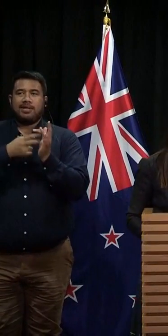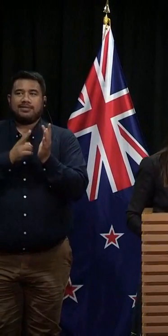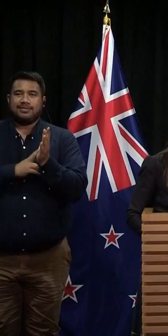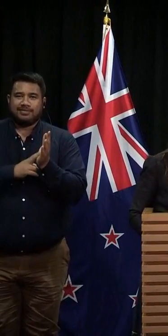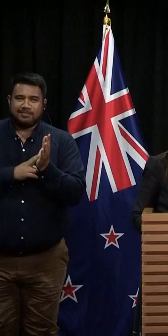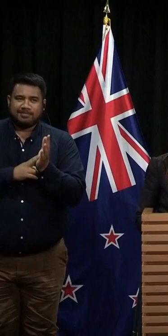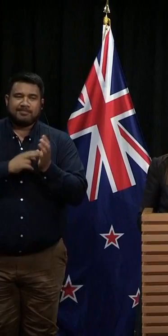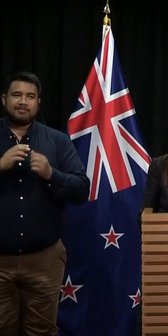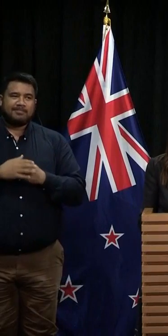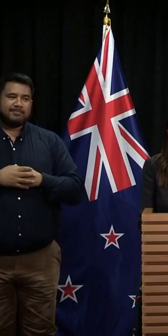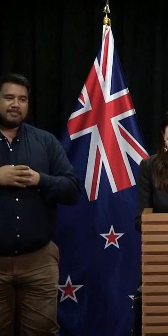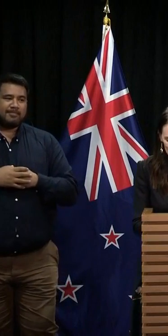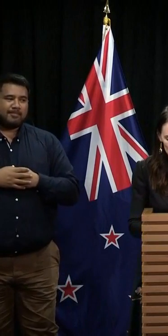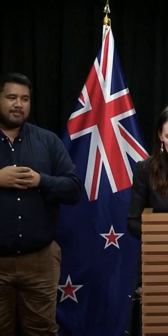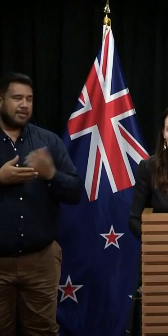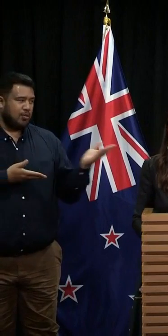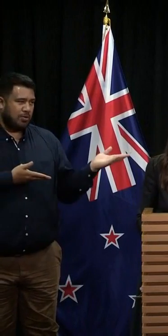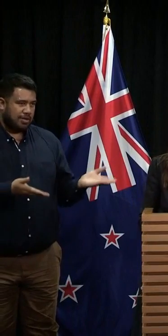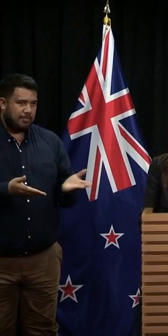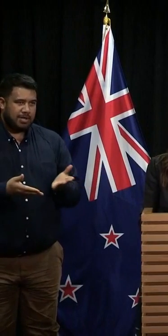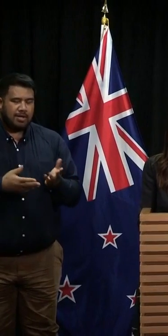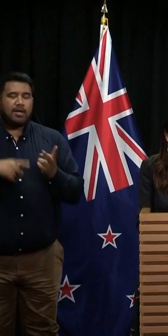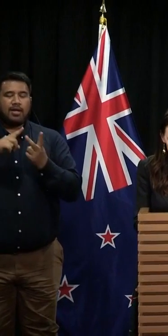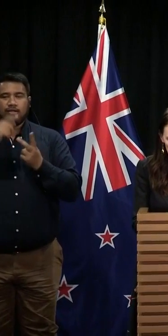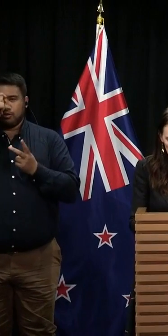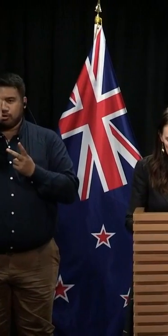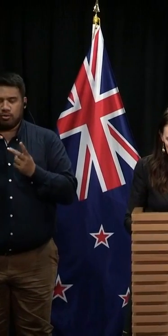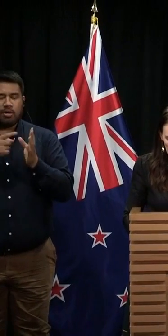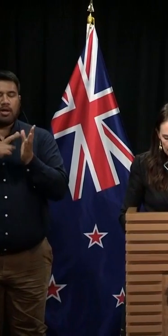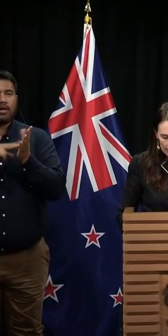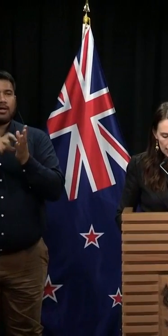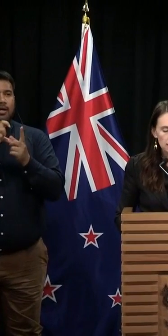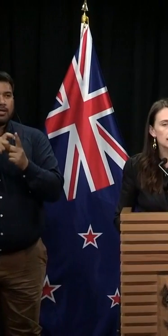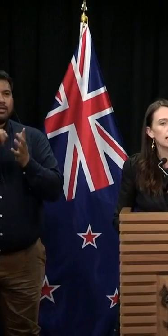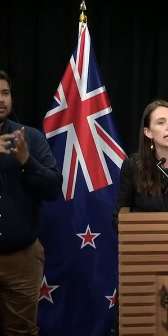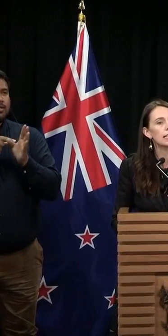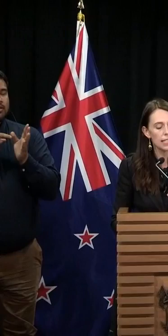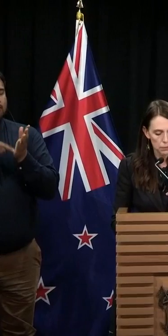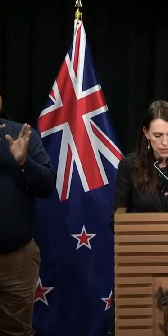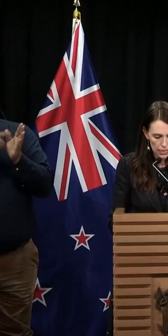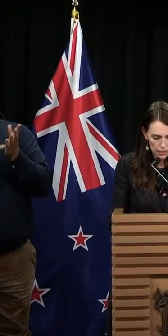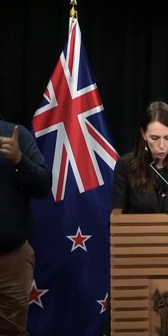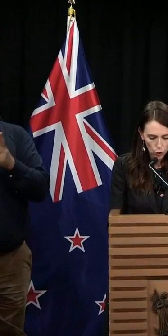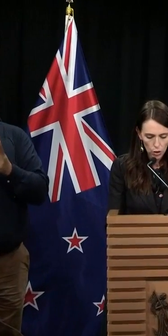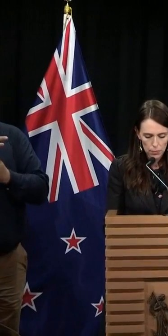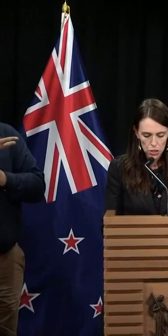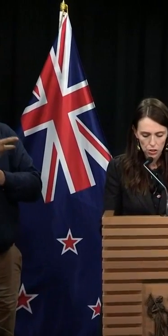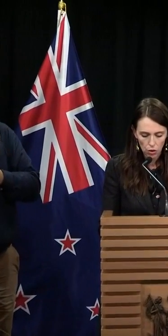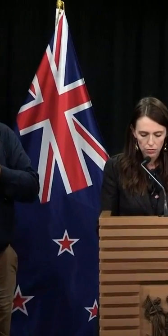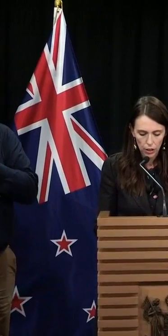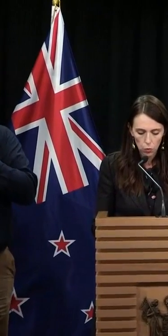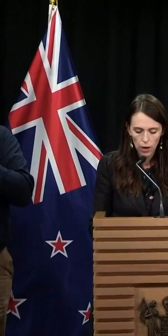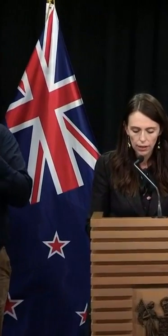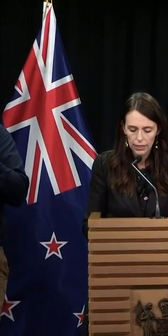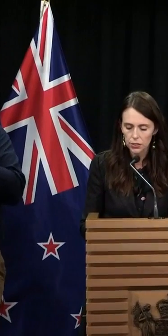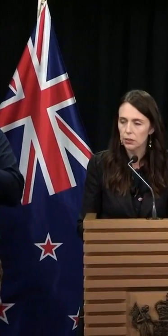No, please feel welcome. And Sir Anand Satyanand to announce the next steps in the Royal Commission